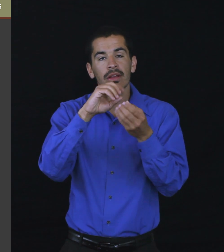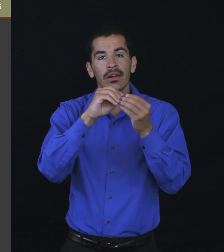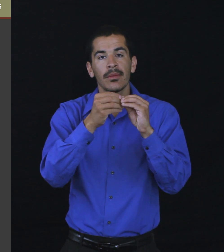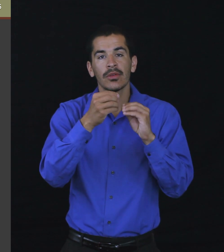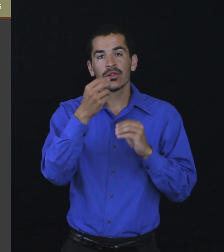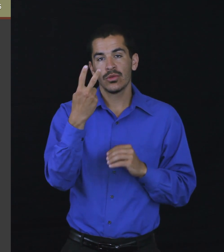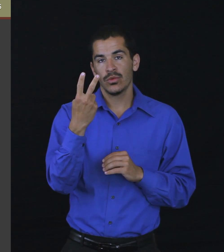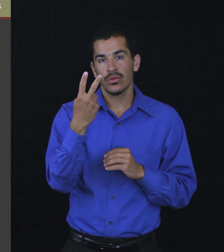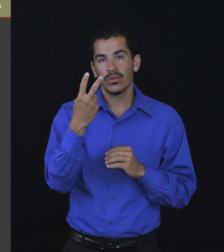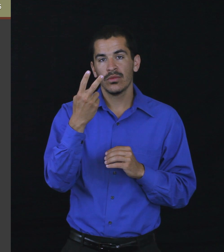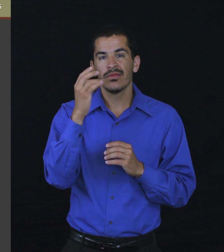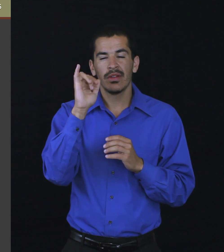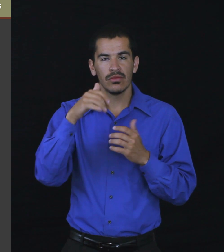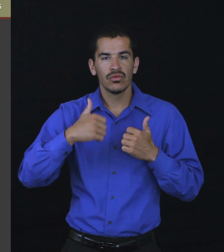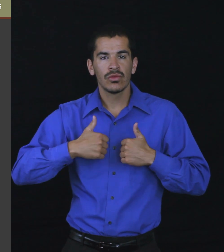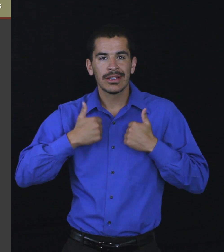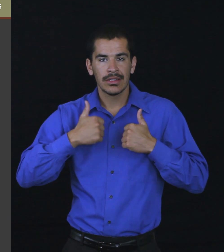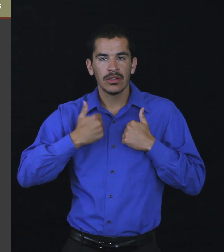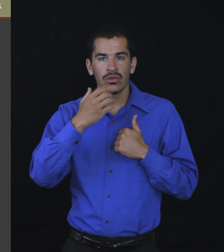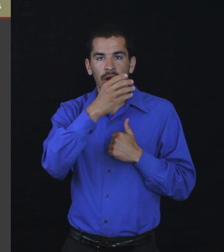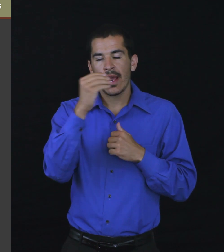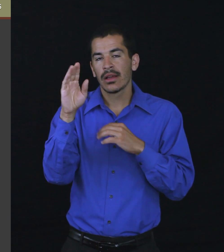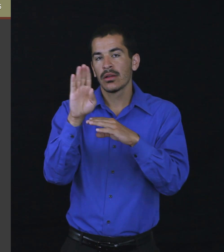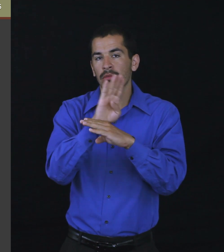residential and commercial,